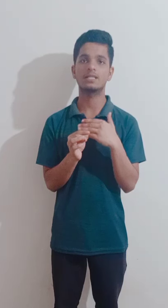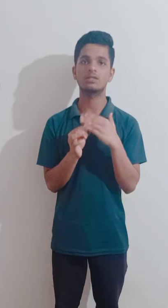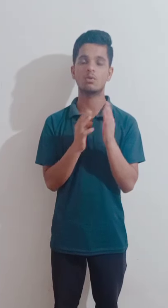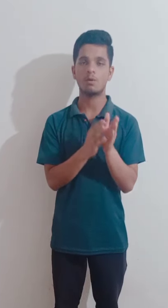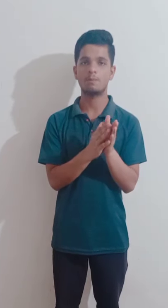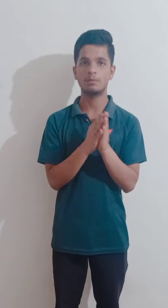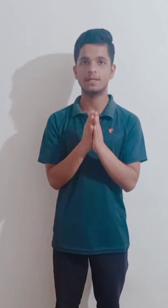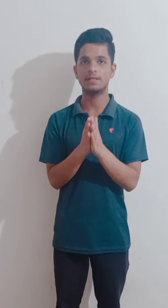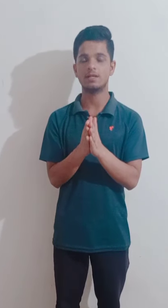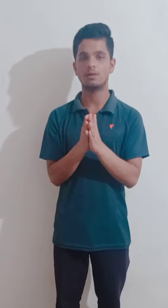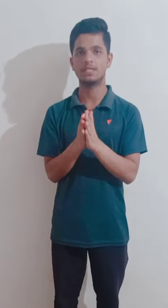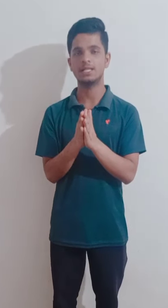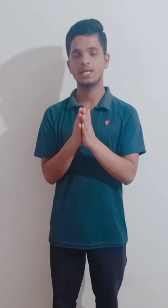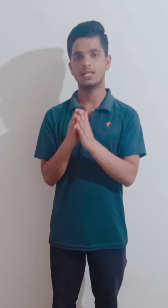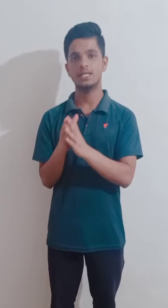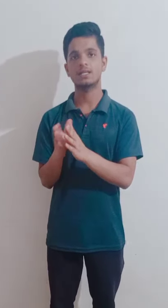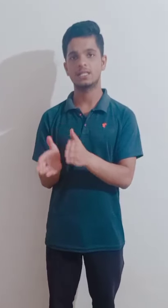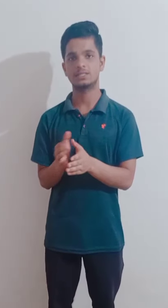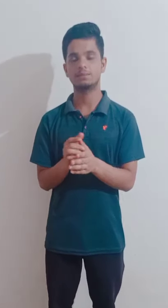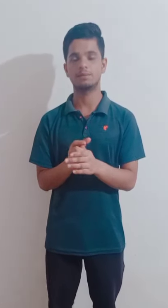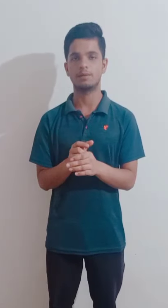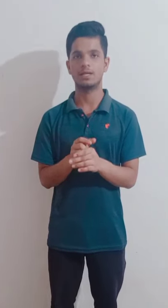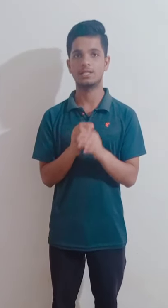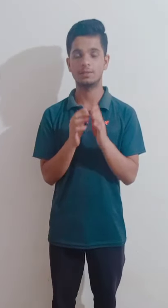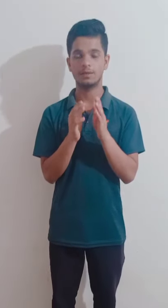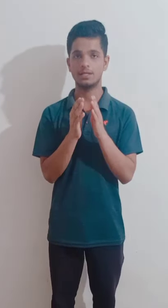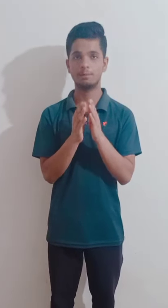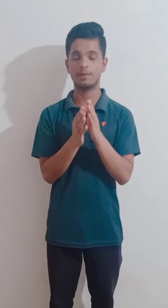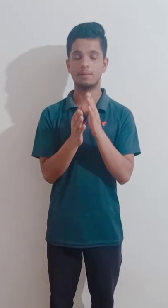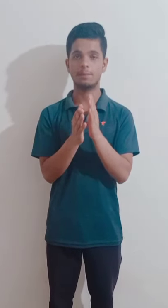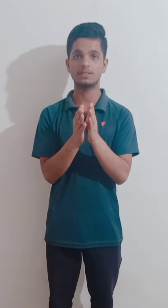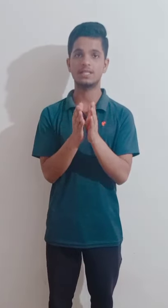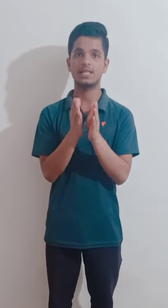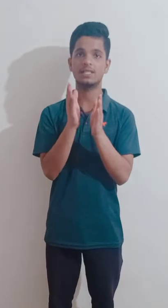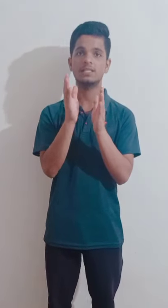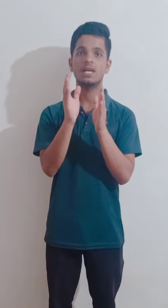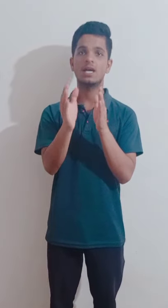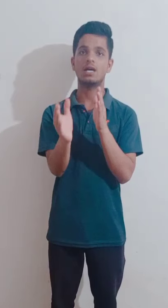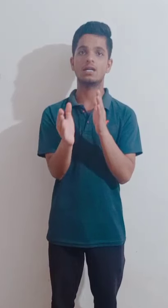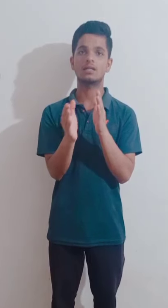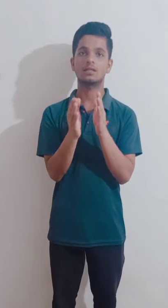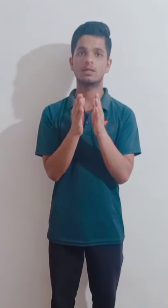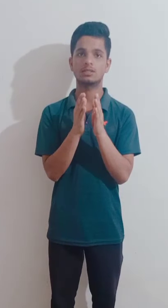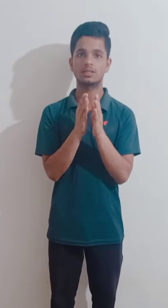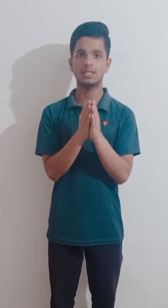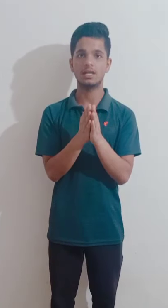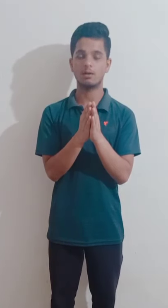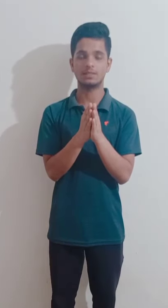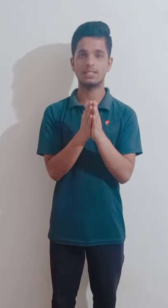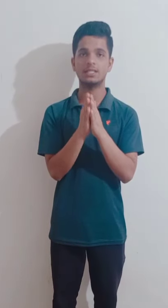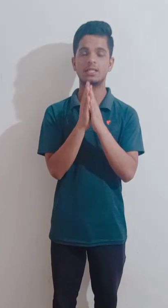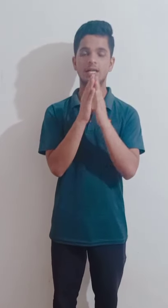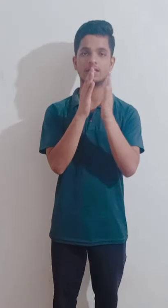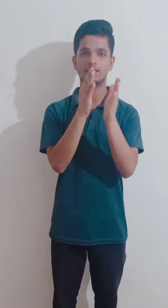copy of that object in HCP. It first created string object in